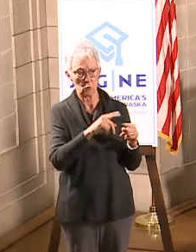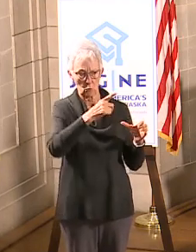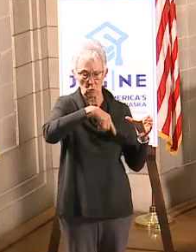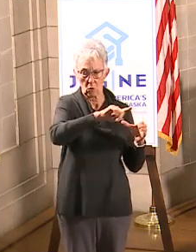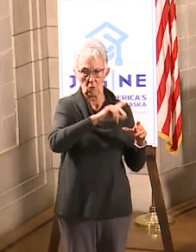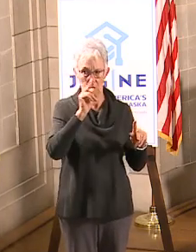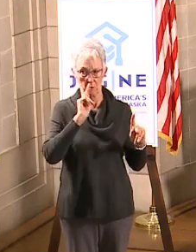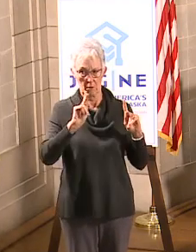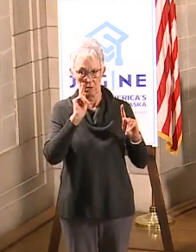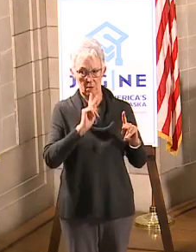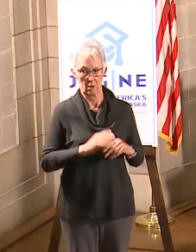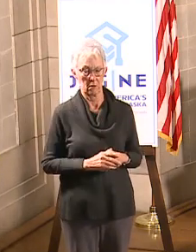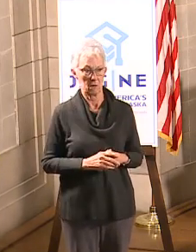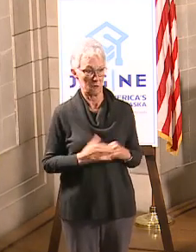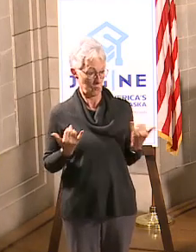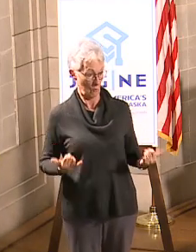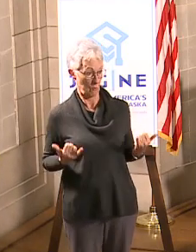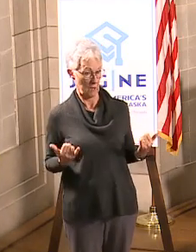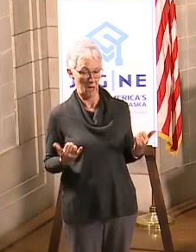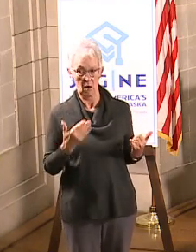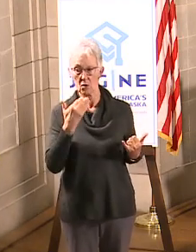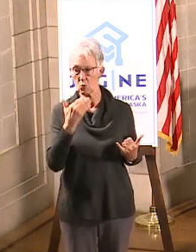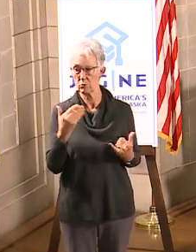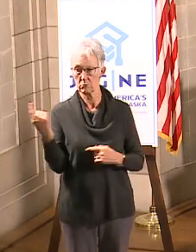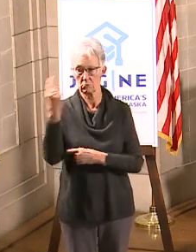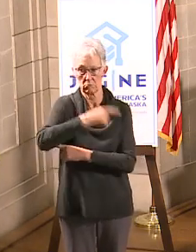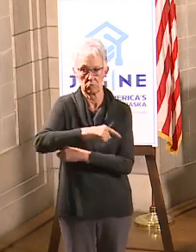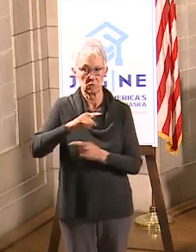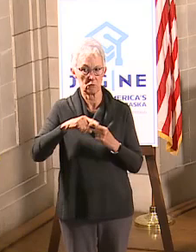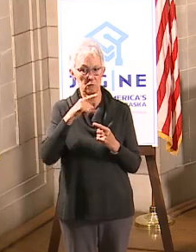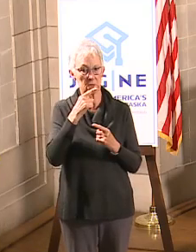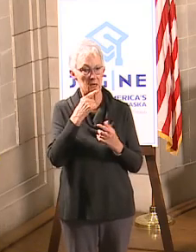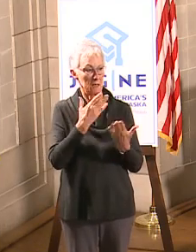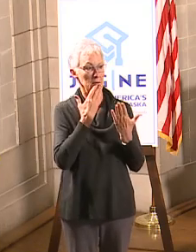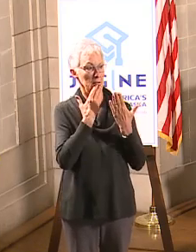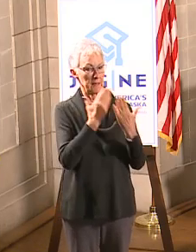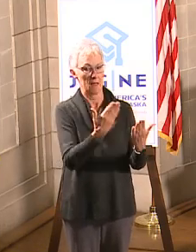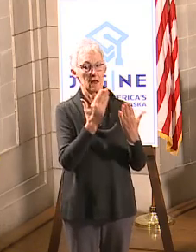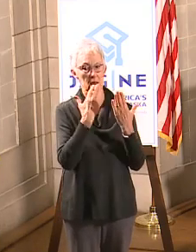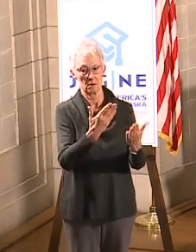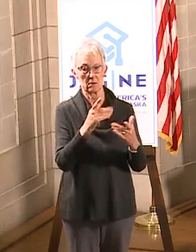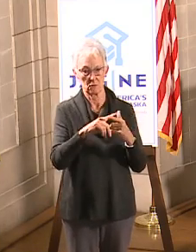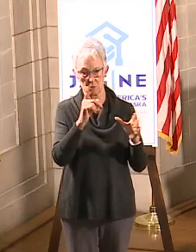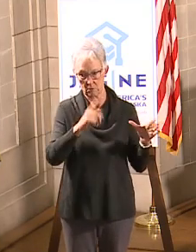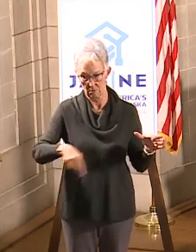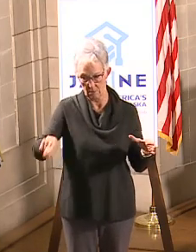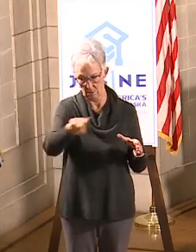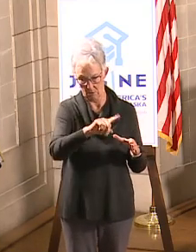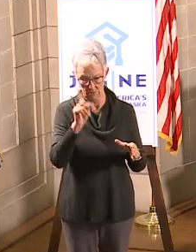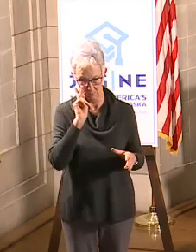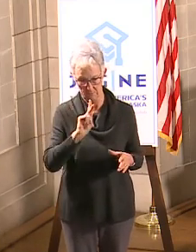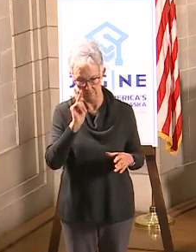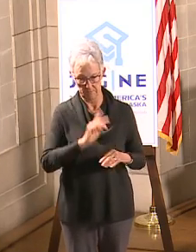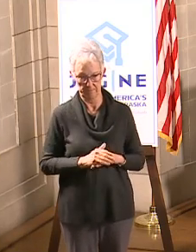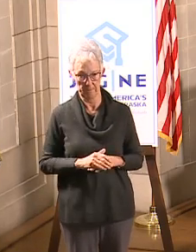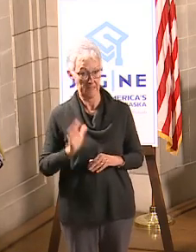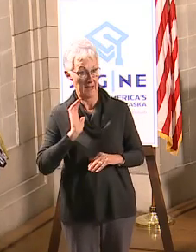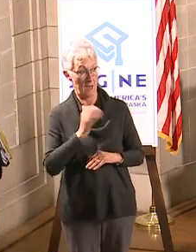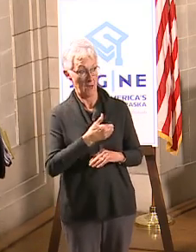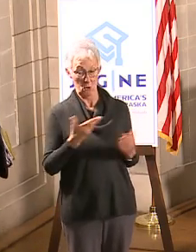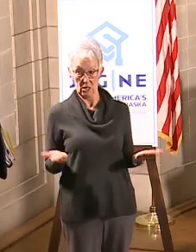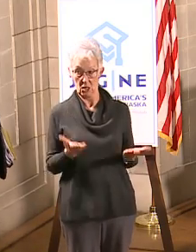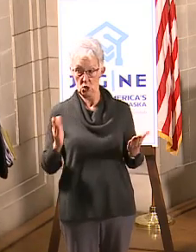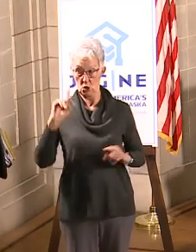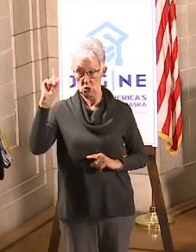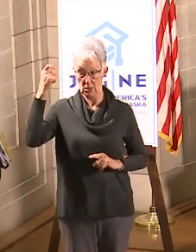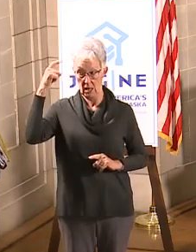you because it is Public Health Thank You Day. We're going to be lighting up the Capitol in blue and encourage everybody to turn